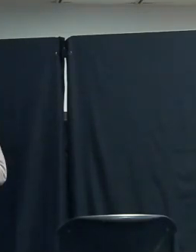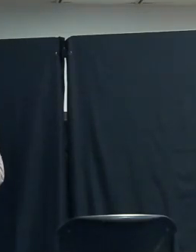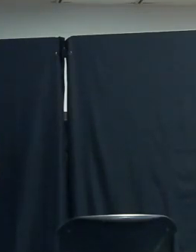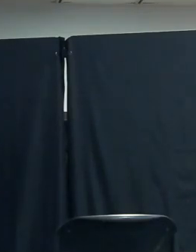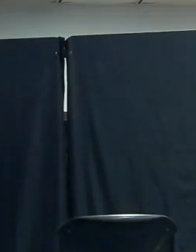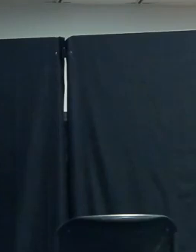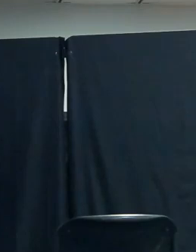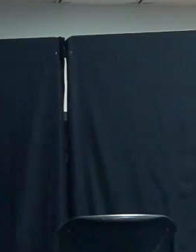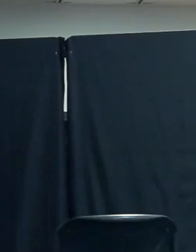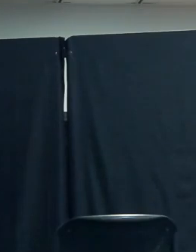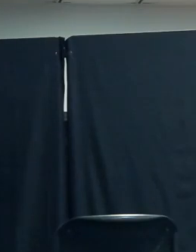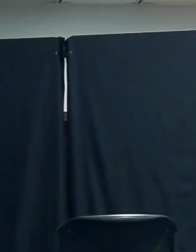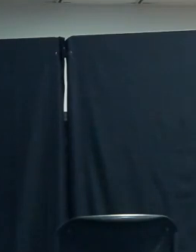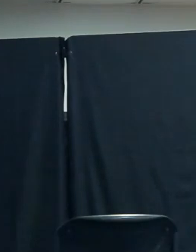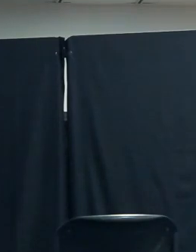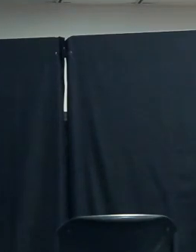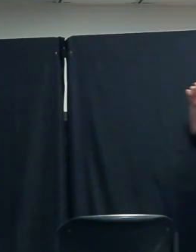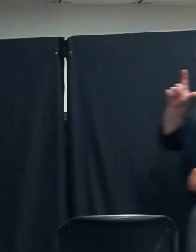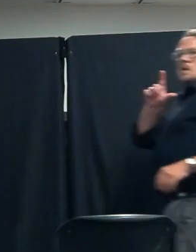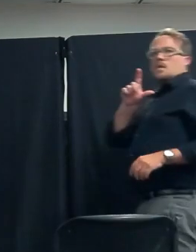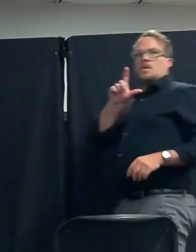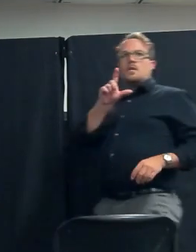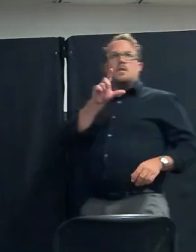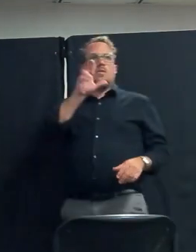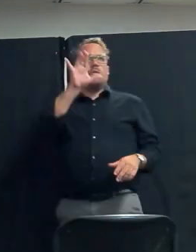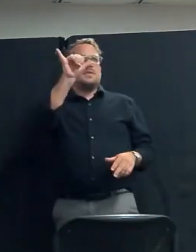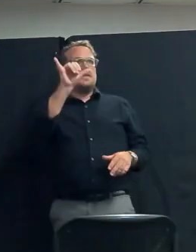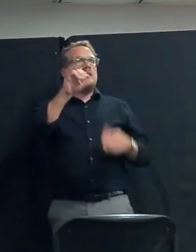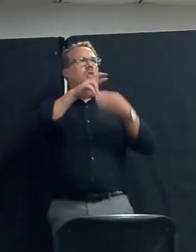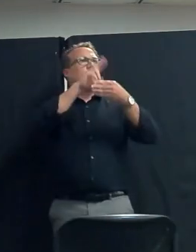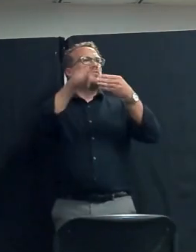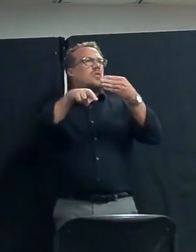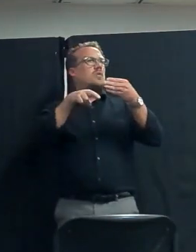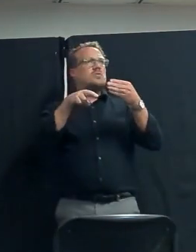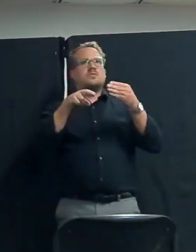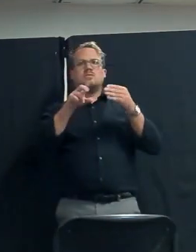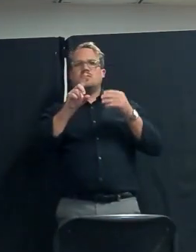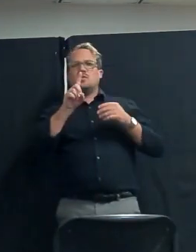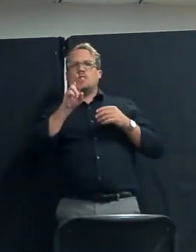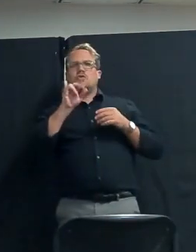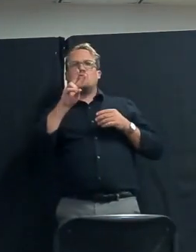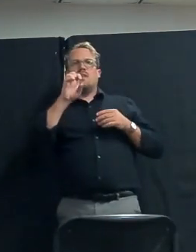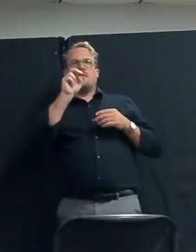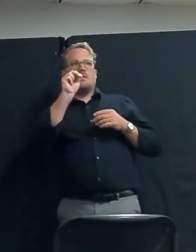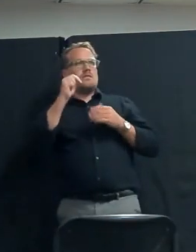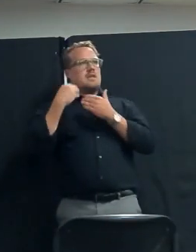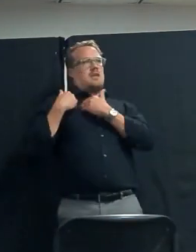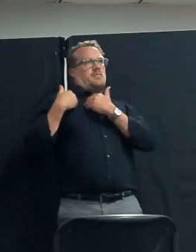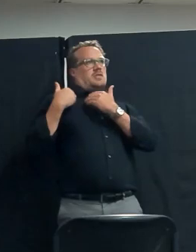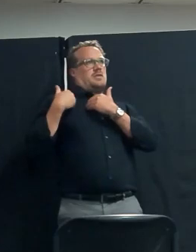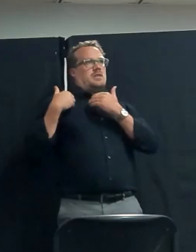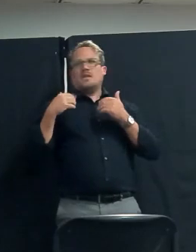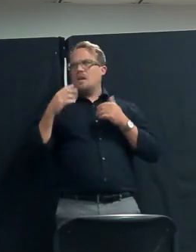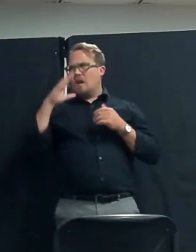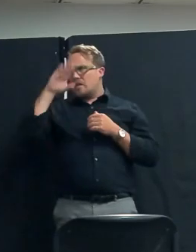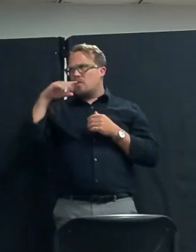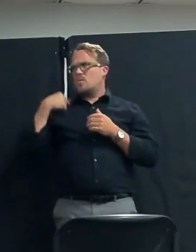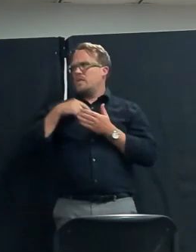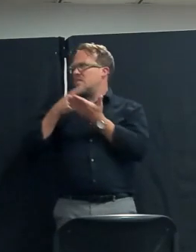And that results-driven accountability, RDA, I know we've talked in